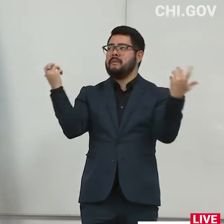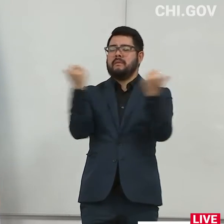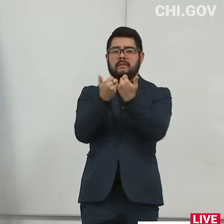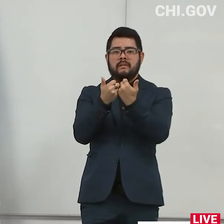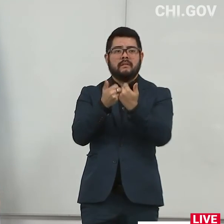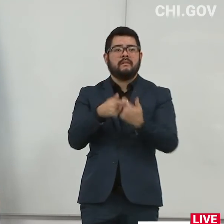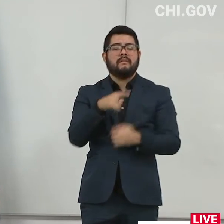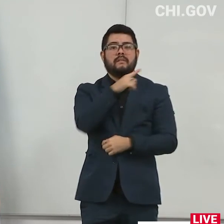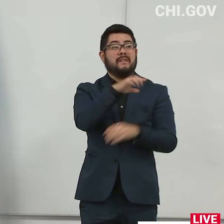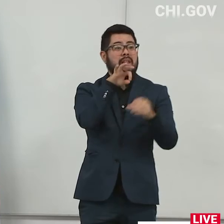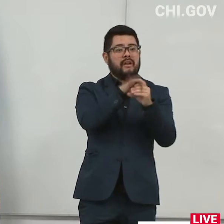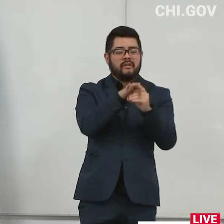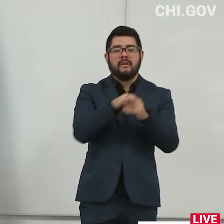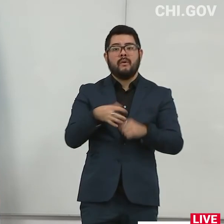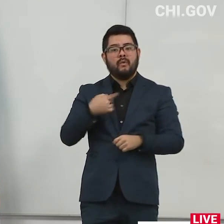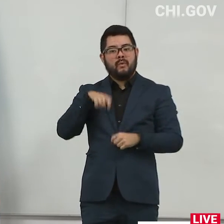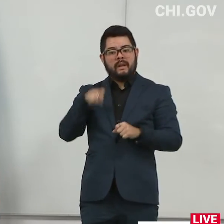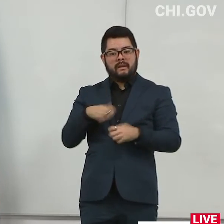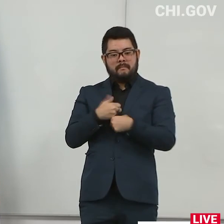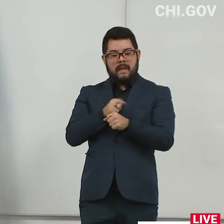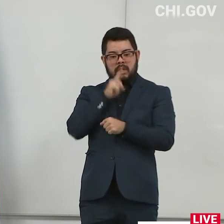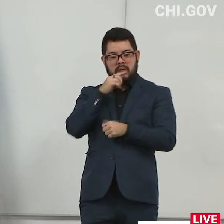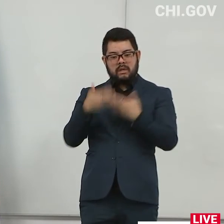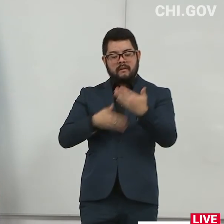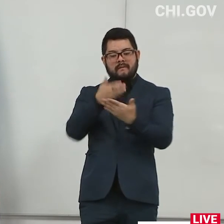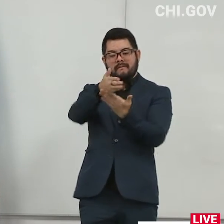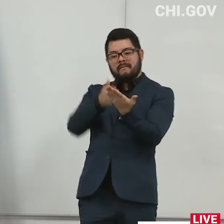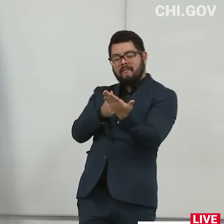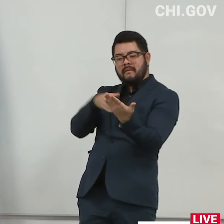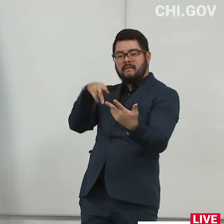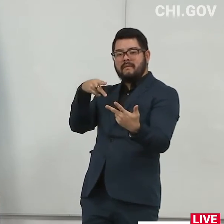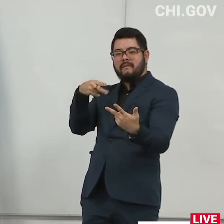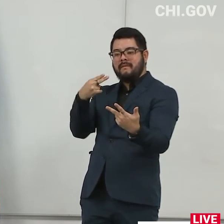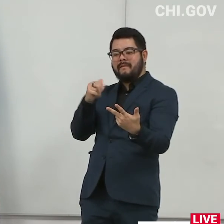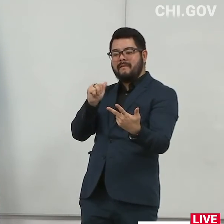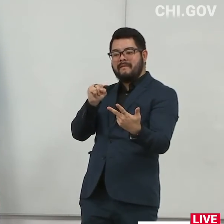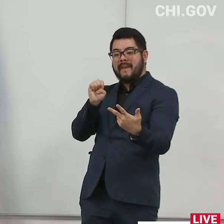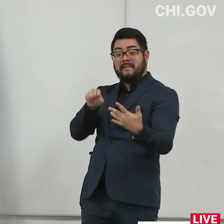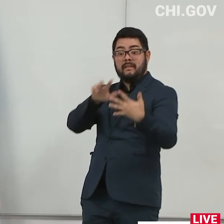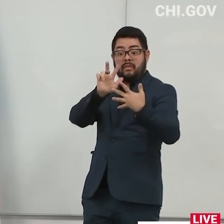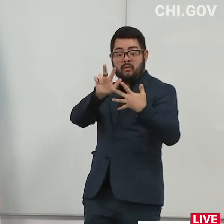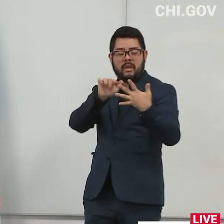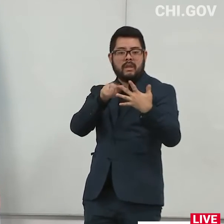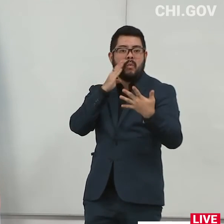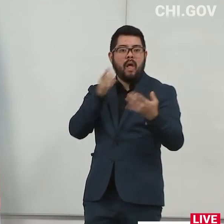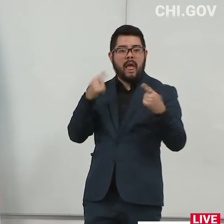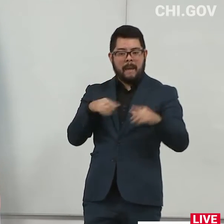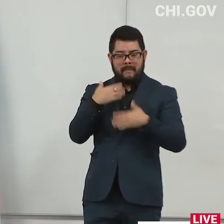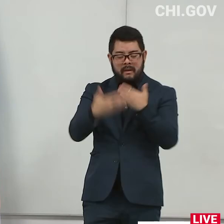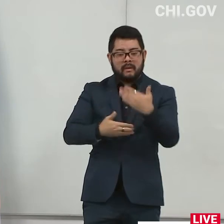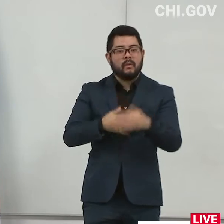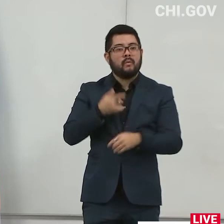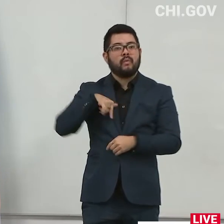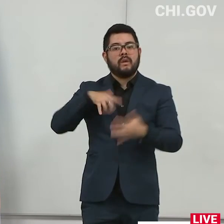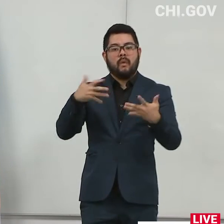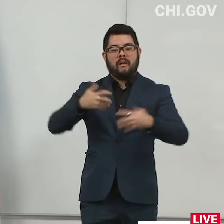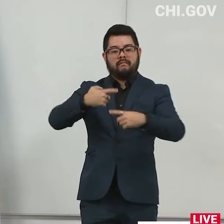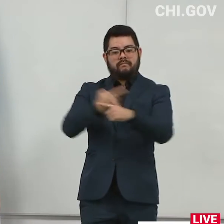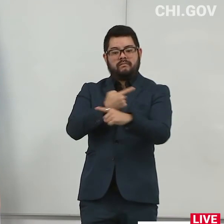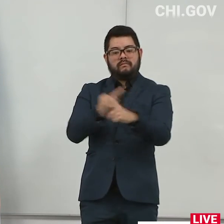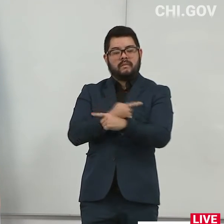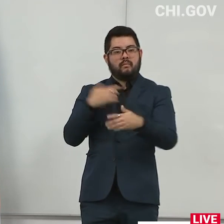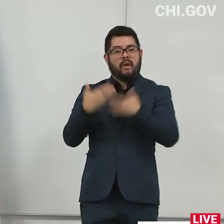get through the next steps. That's what we should be talking about, is what is the proper process for getting to a